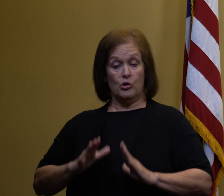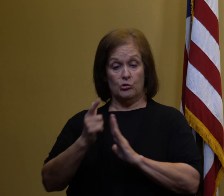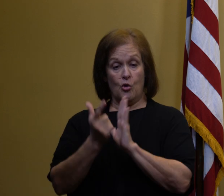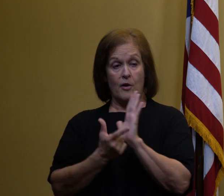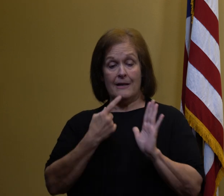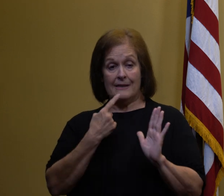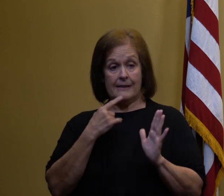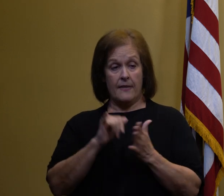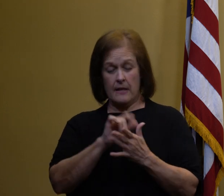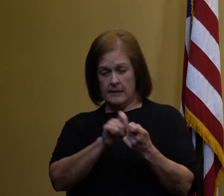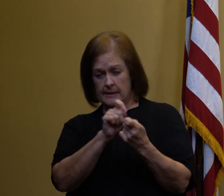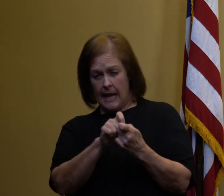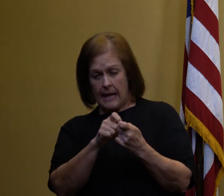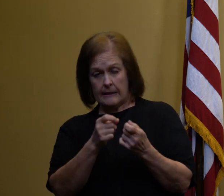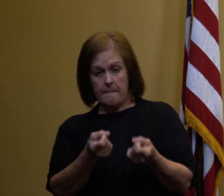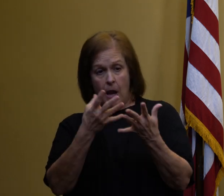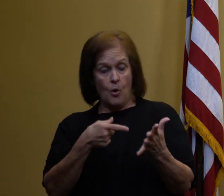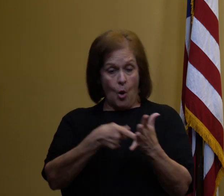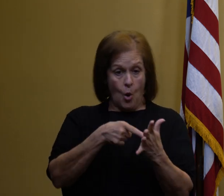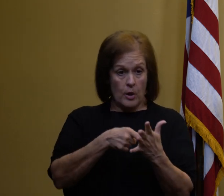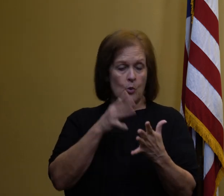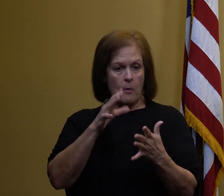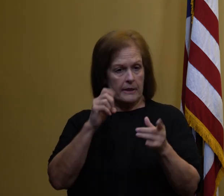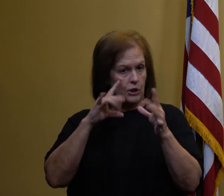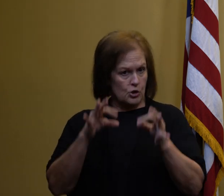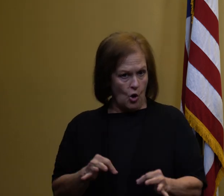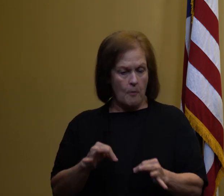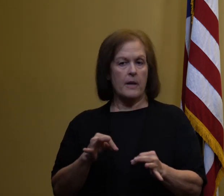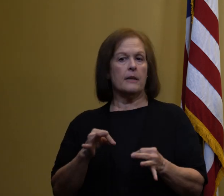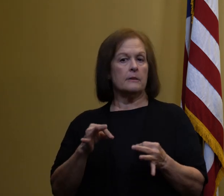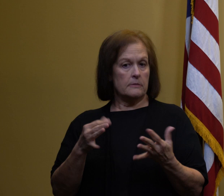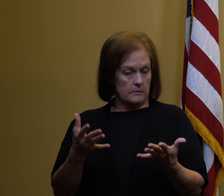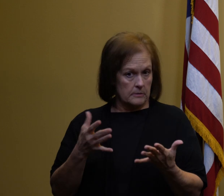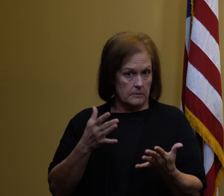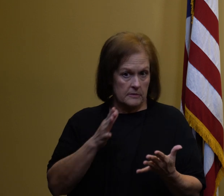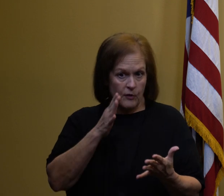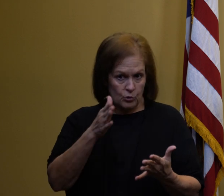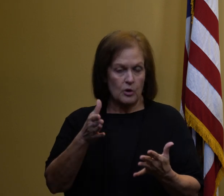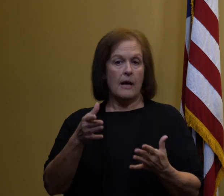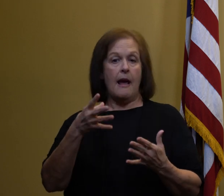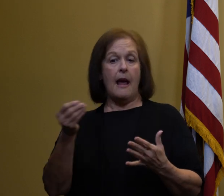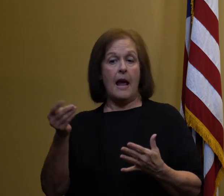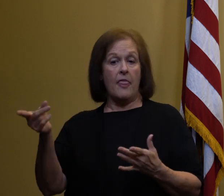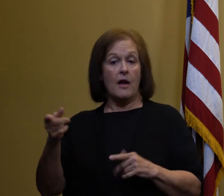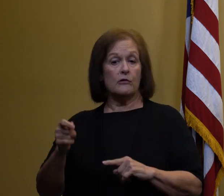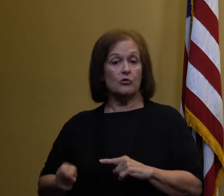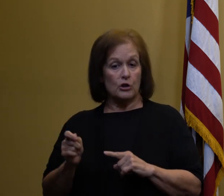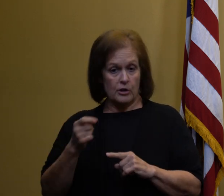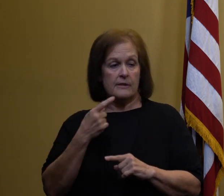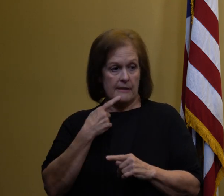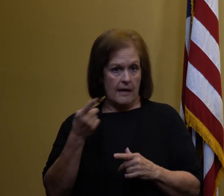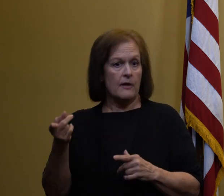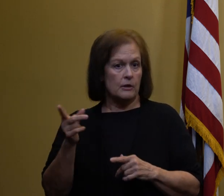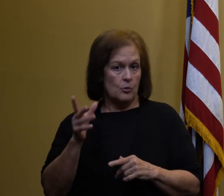the exact amount owed to the city will be determined in the upcoming weeks, and the judge has pretty much stated